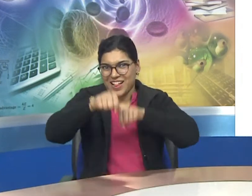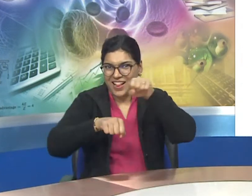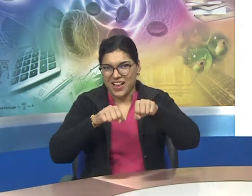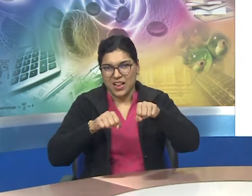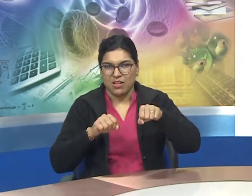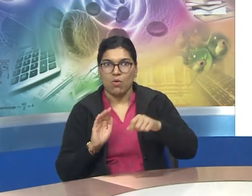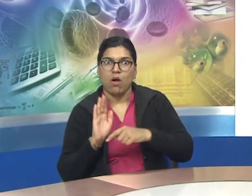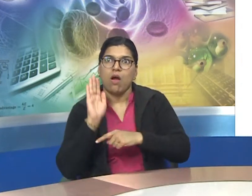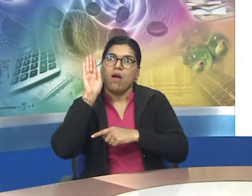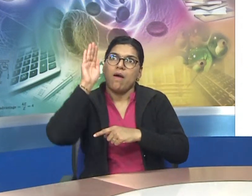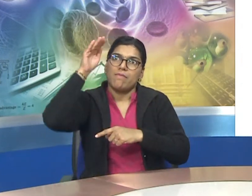It